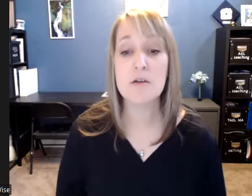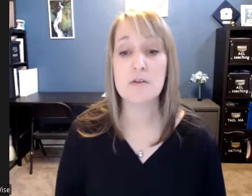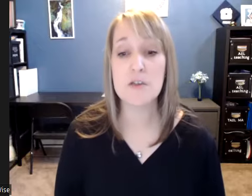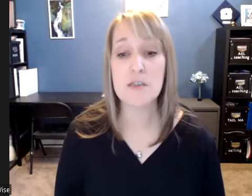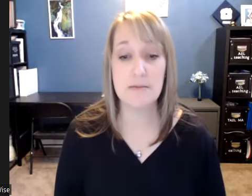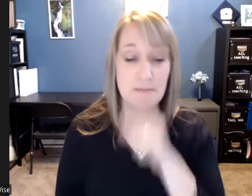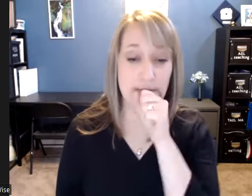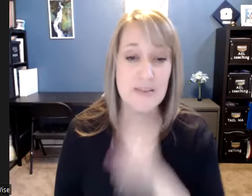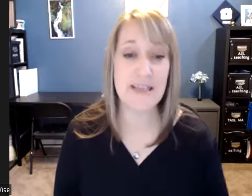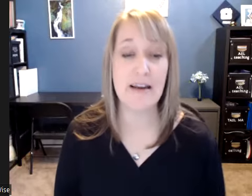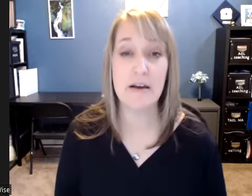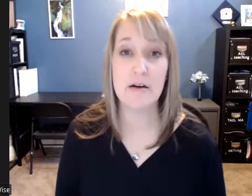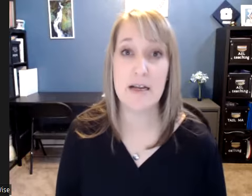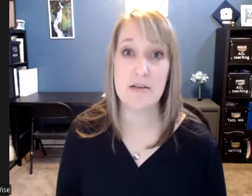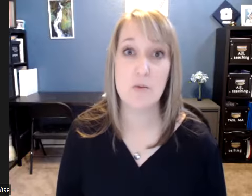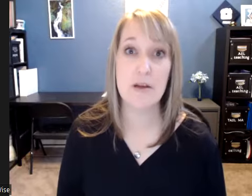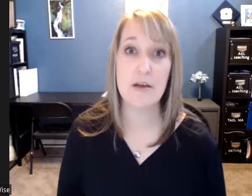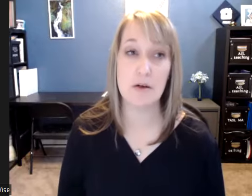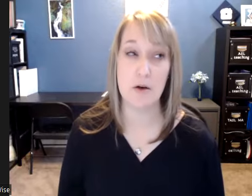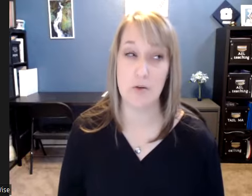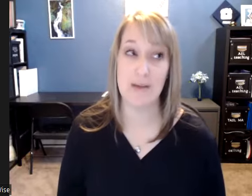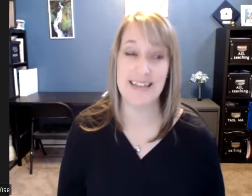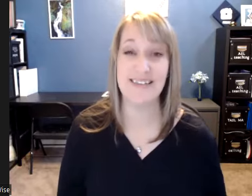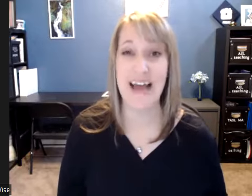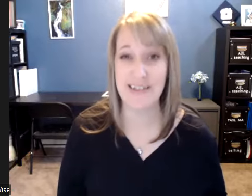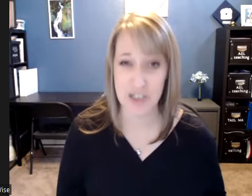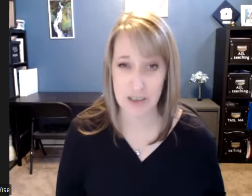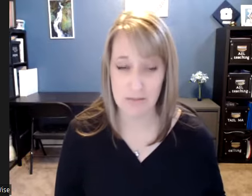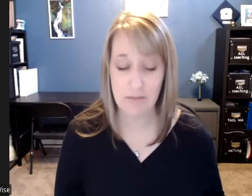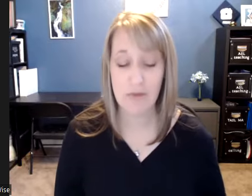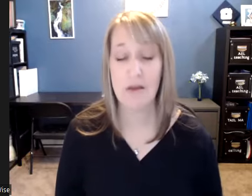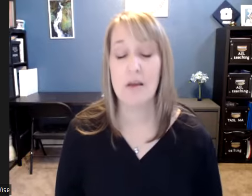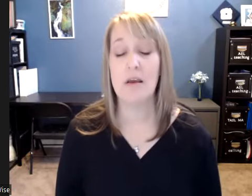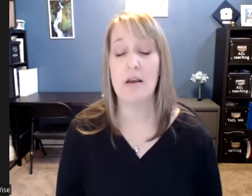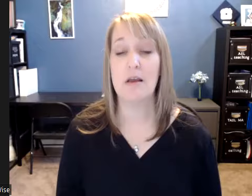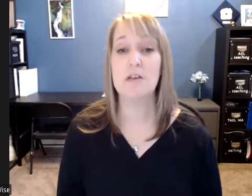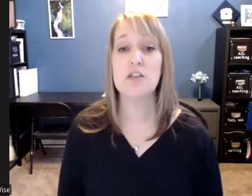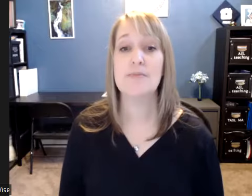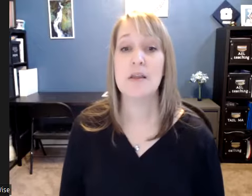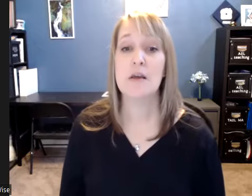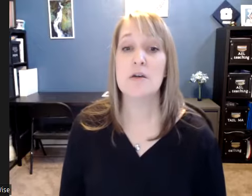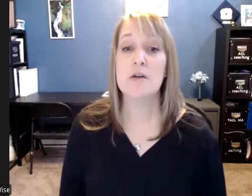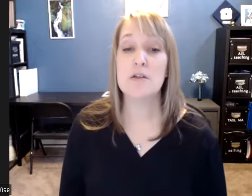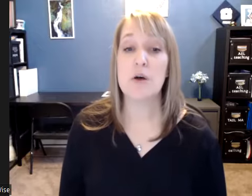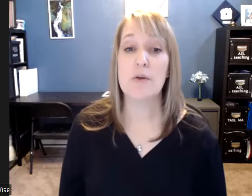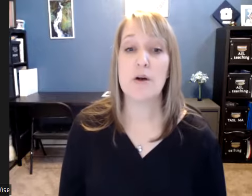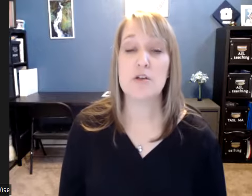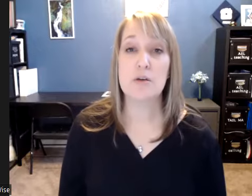the first sign here is 1 year ago. You might say last year in English. So there are